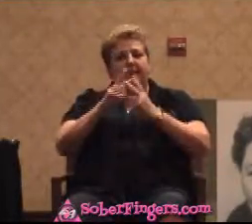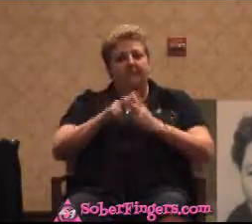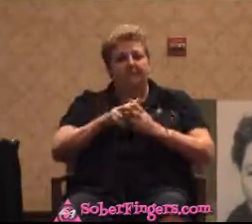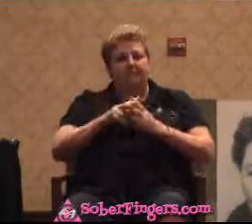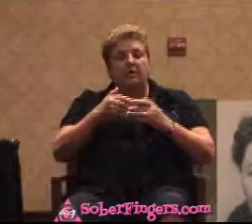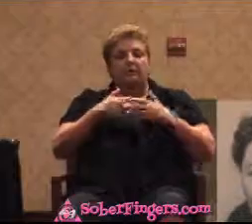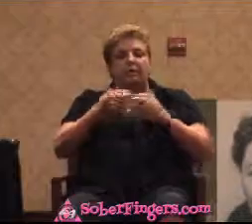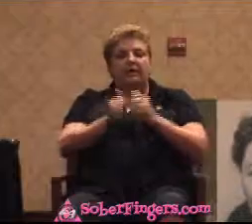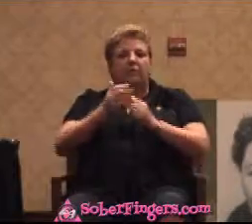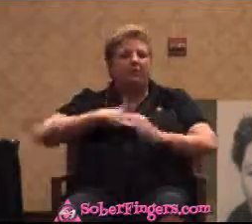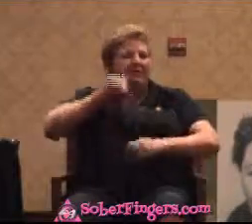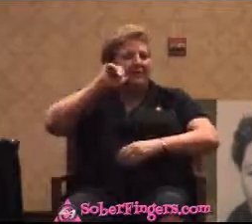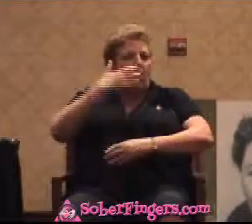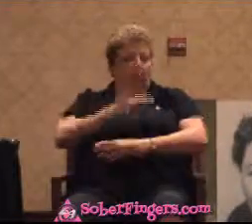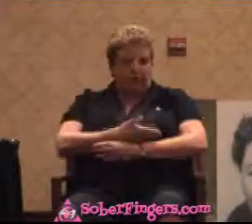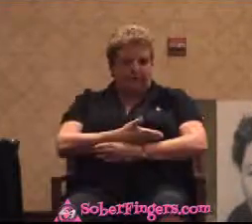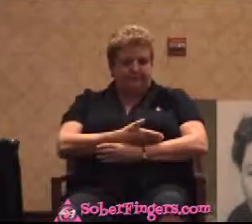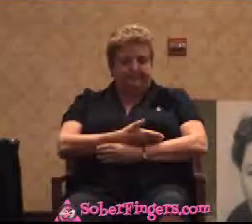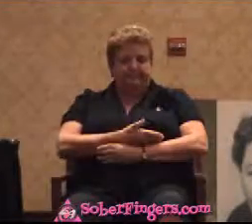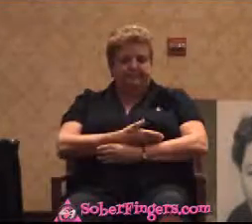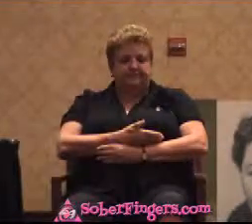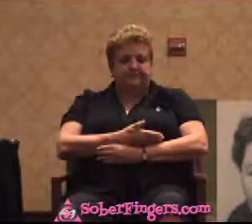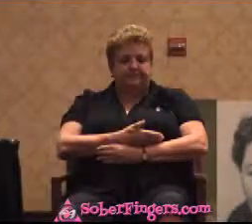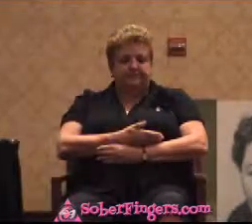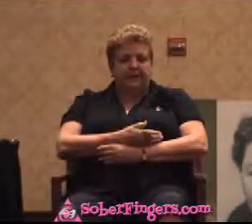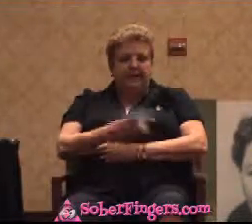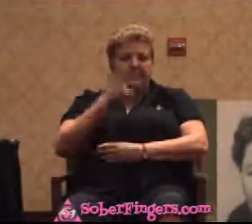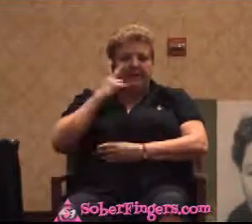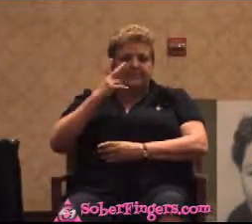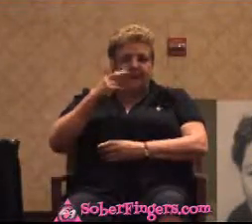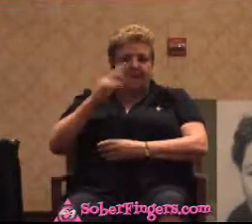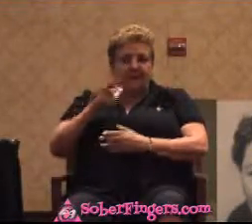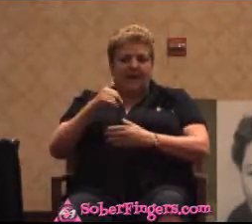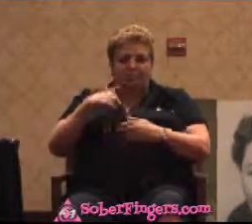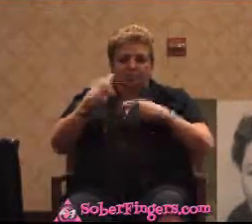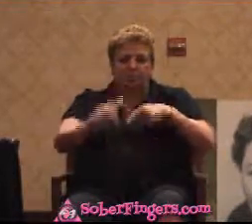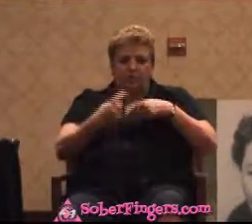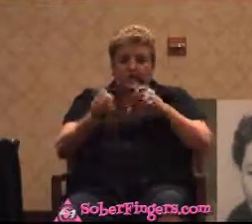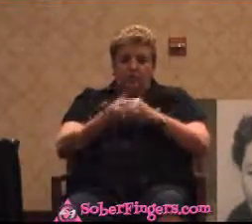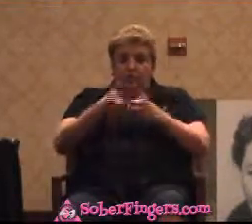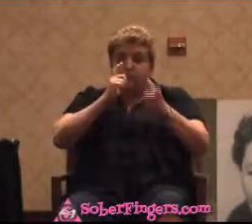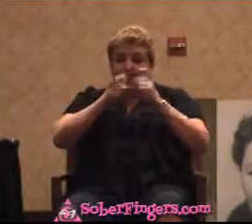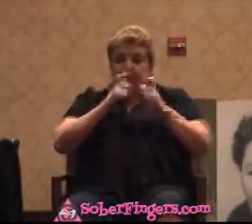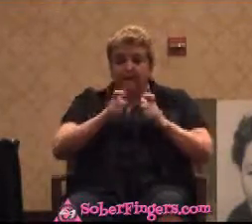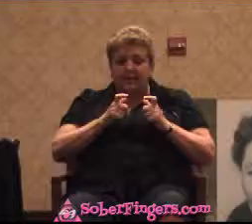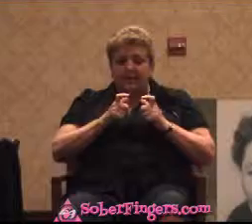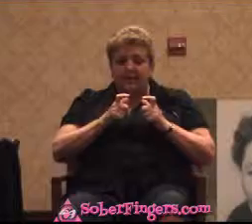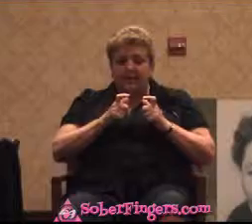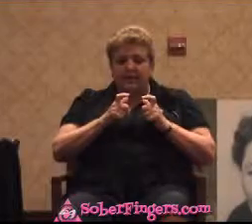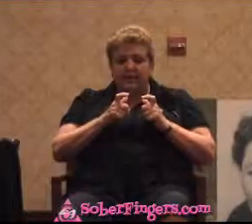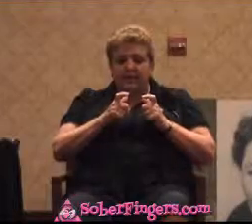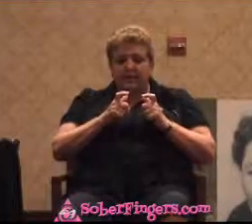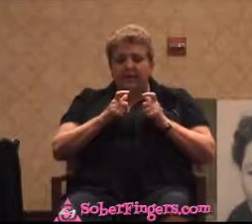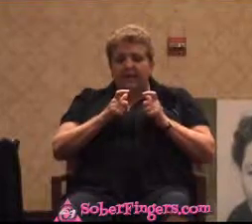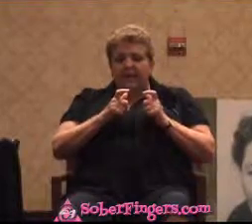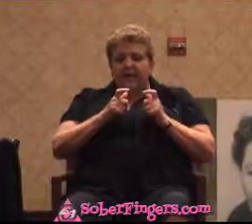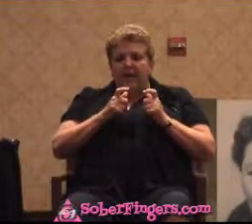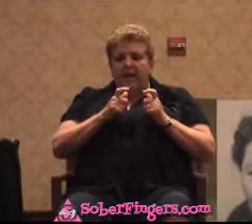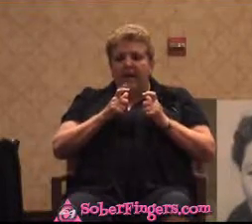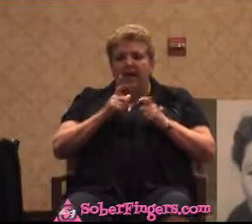with my daughter. And they saw that I was struggling with drinking. And Tom and Elizabeth said, look, Angie, we're opening up